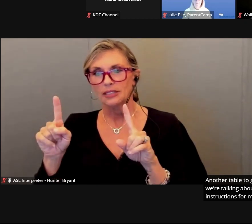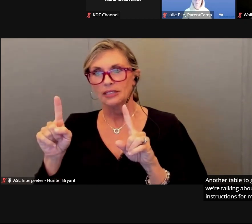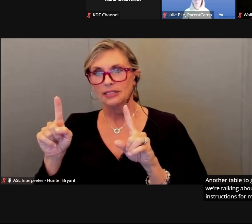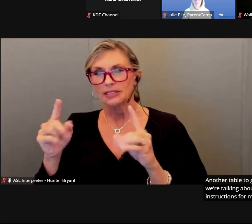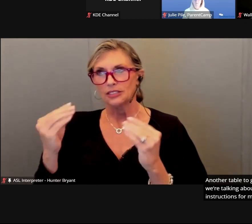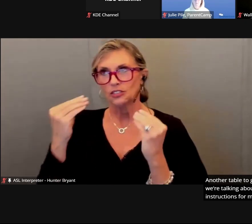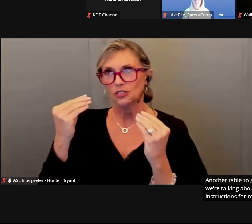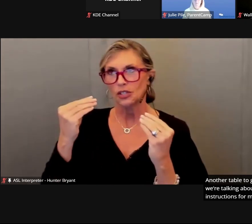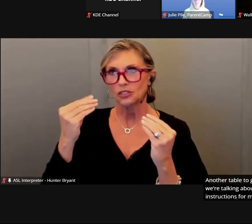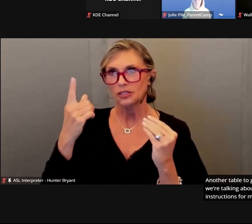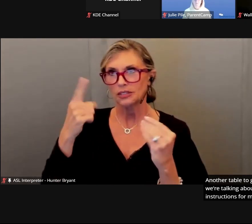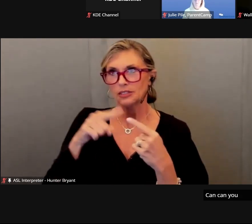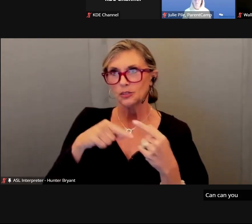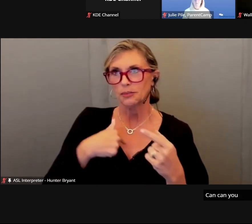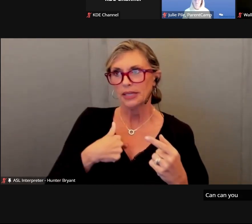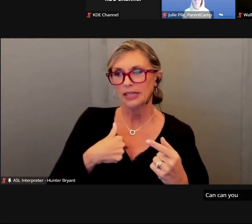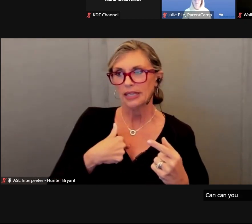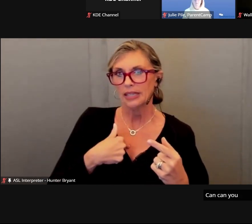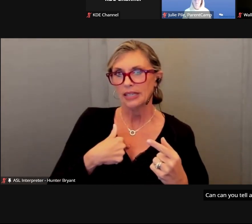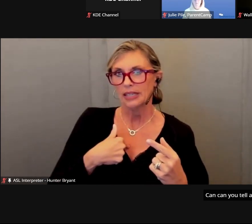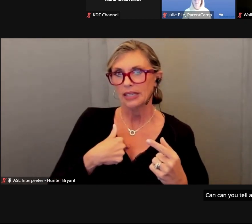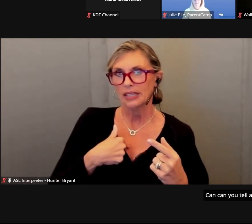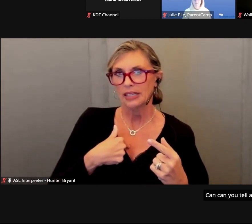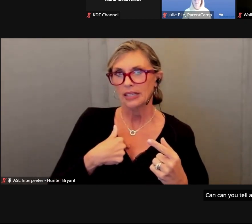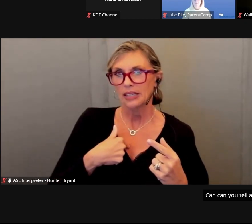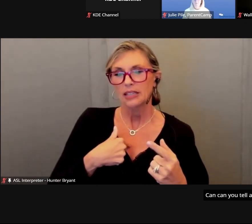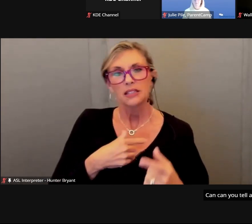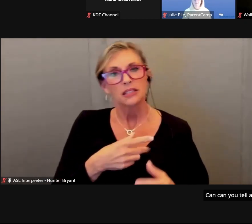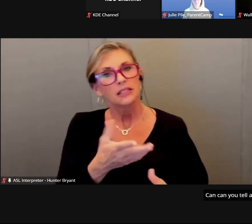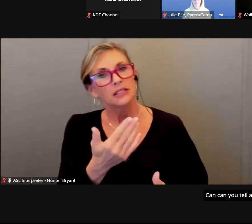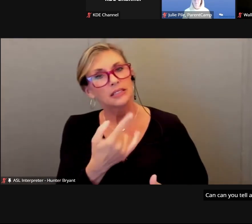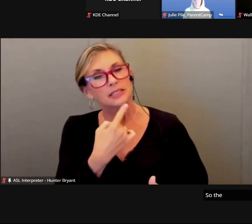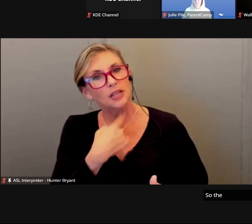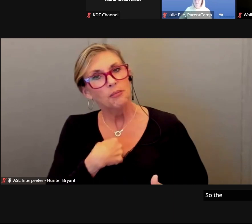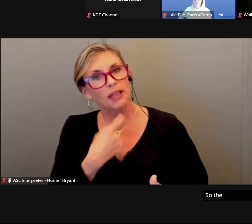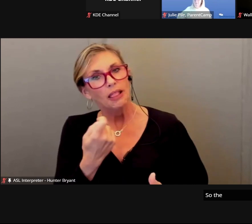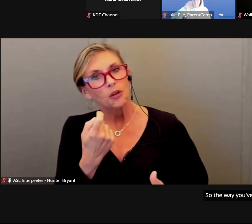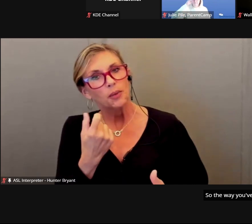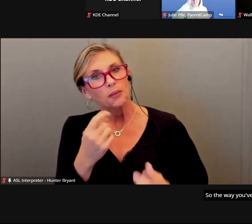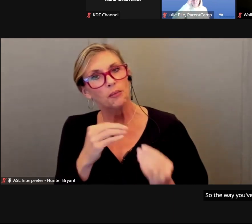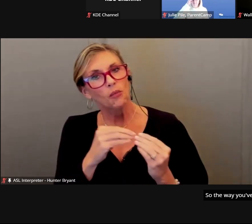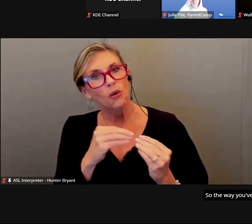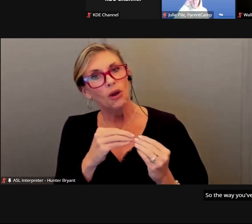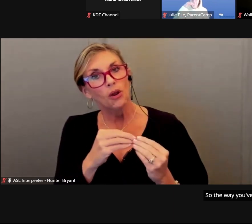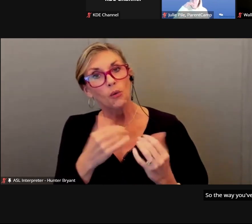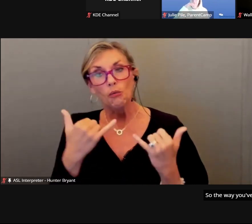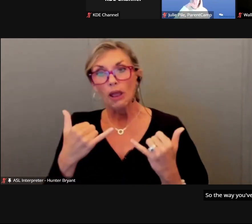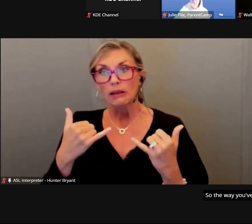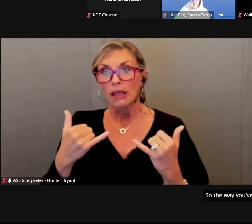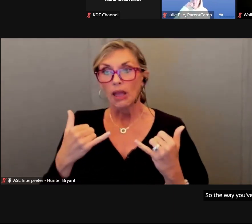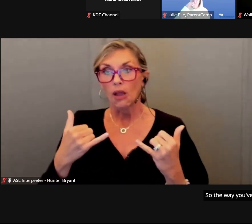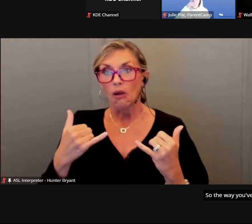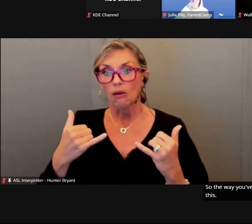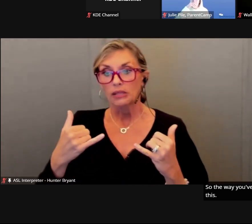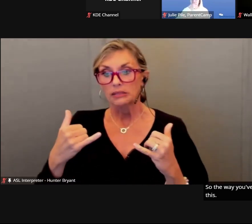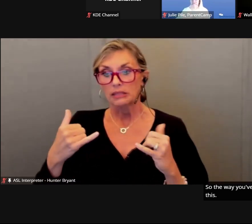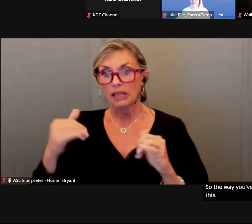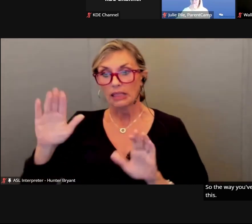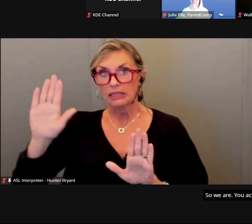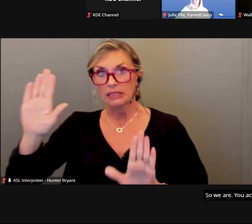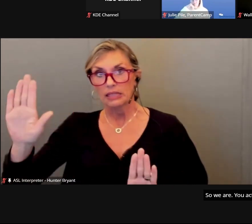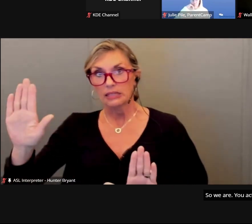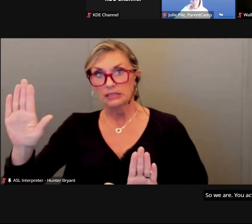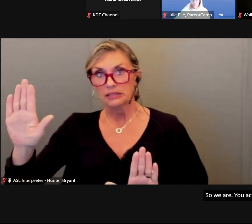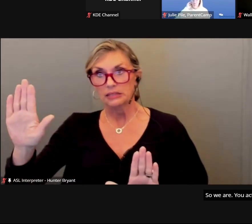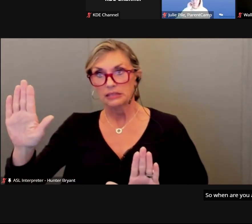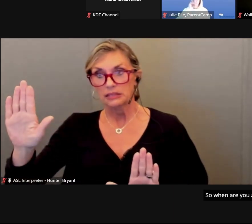Can you tell a little bit more about that, Brooke? So the way you've got it laid out right now is like this. So I mean, are you actually wanting to populate in the